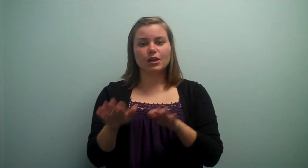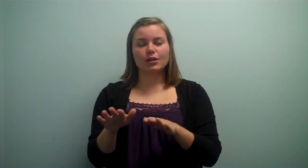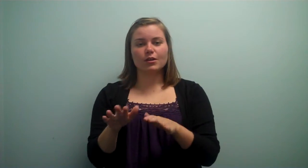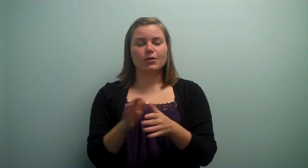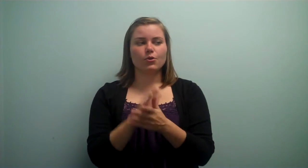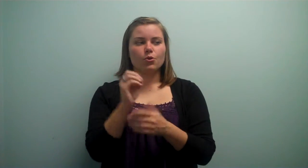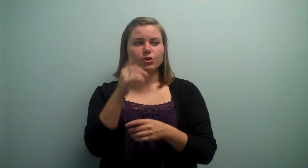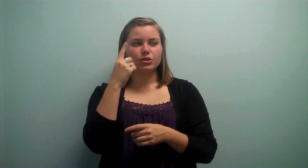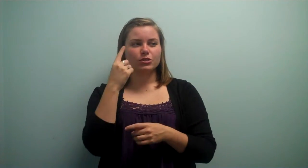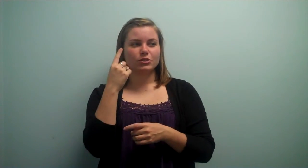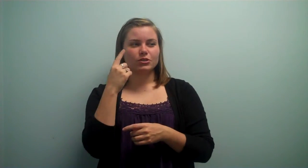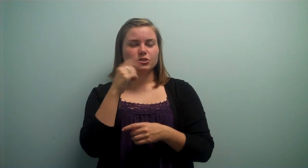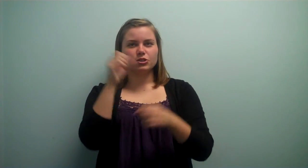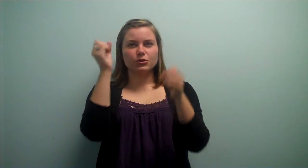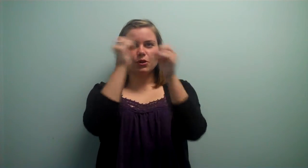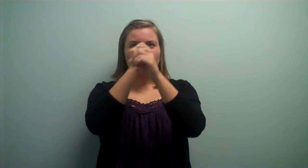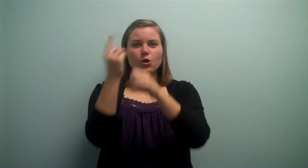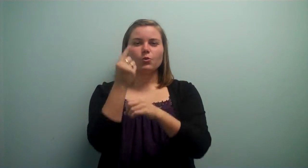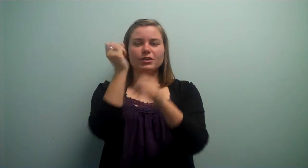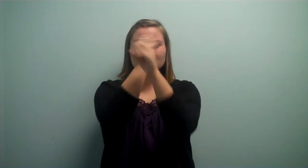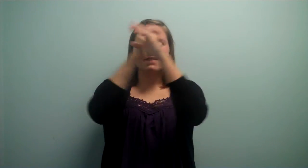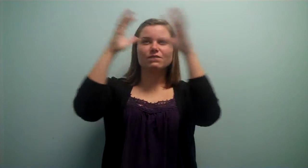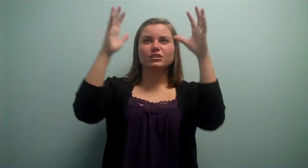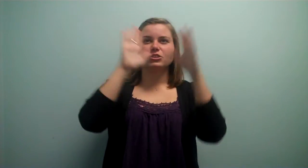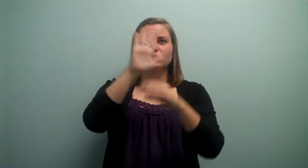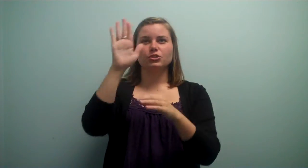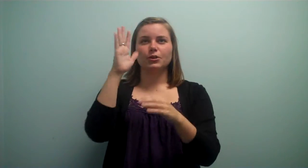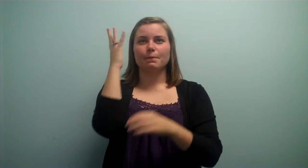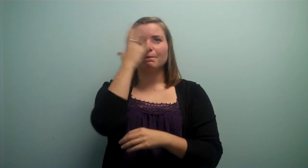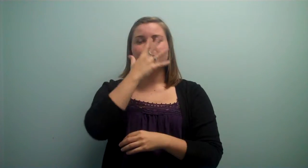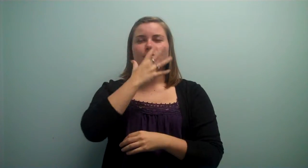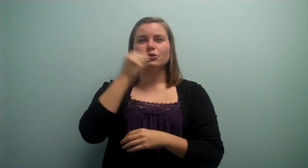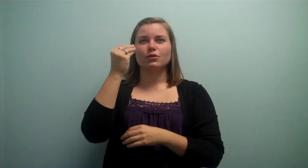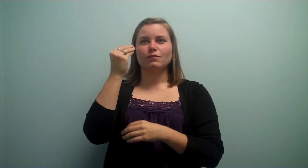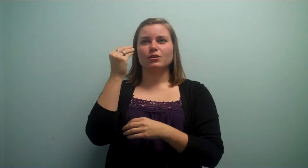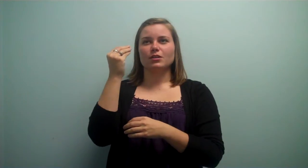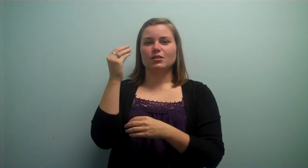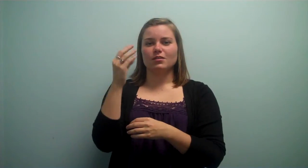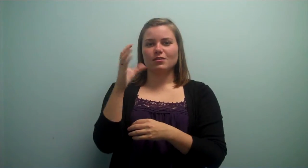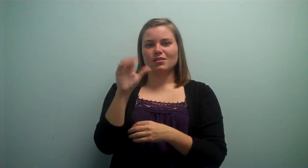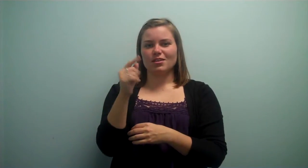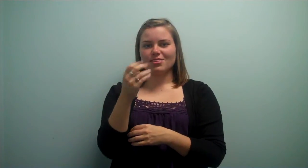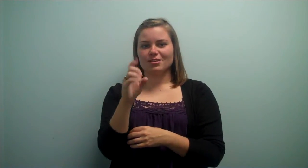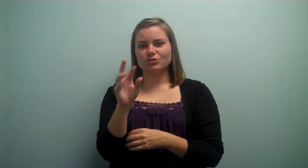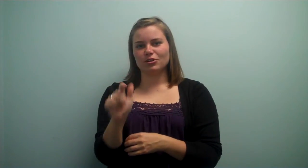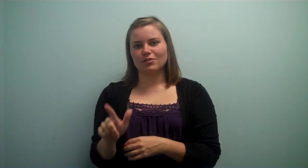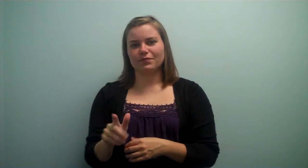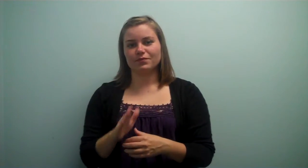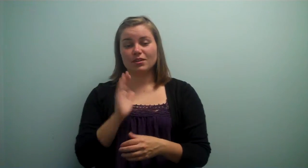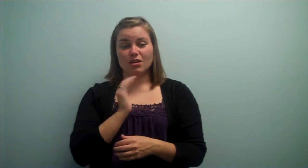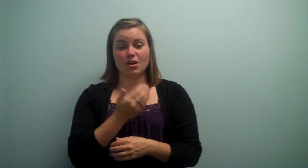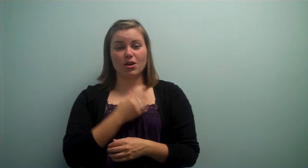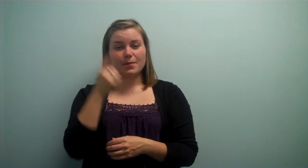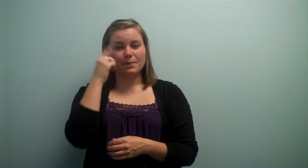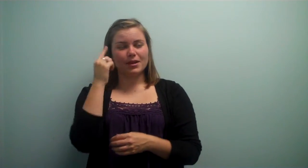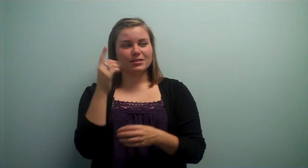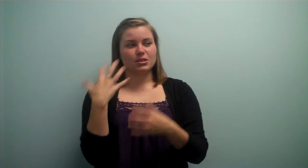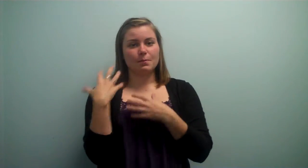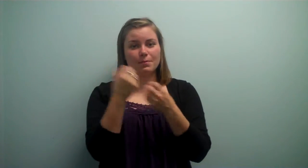mind a vision of your beautiful cathedral? Our minds are very powerful tools. How